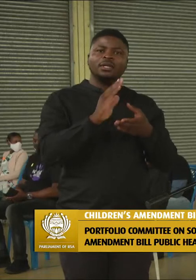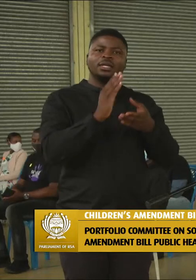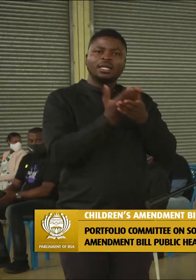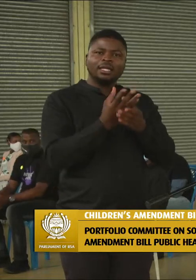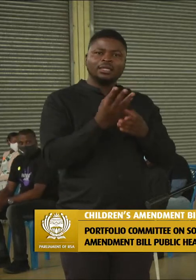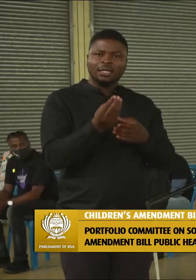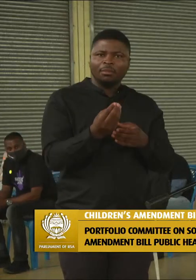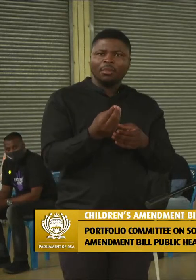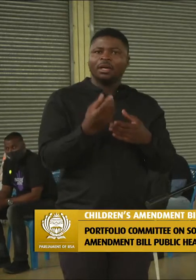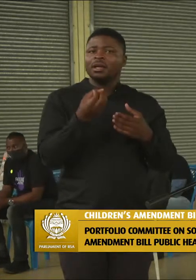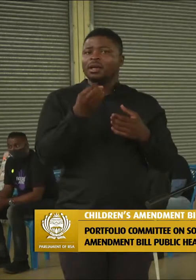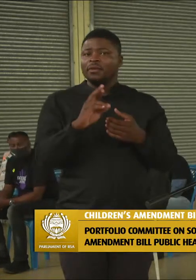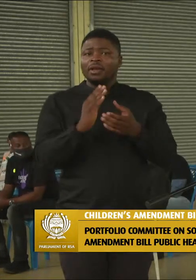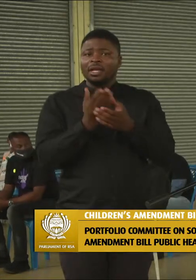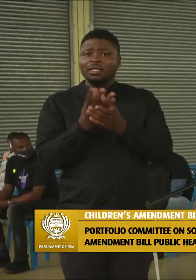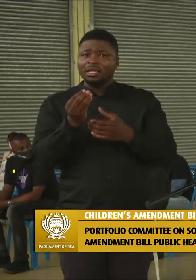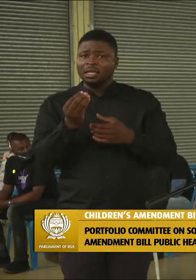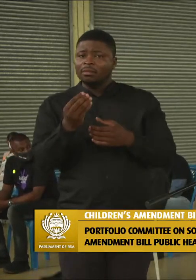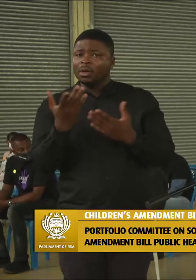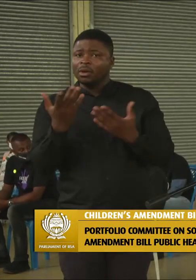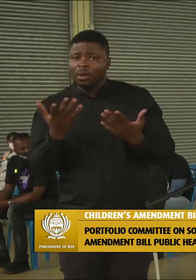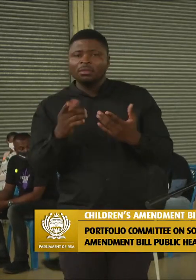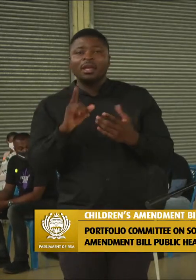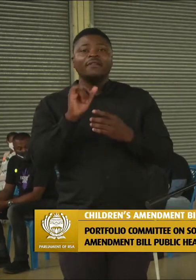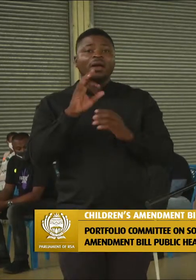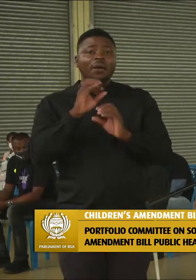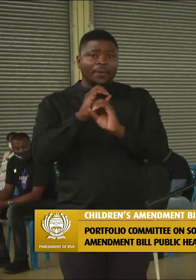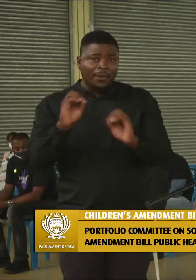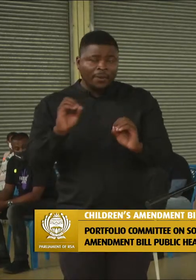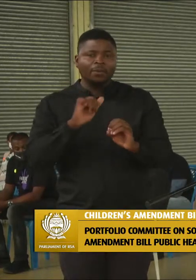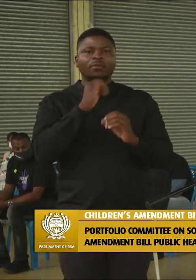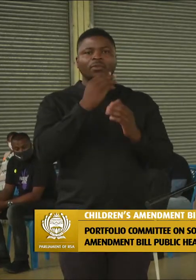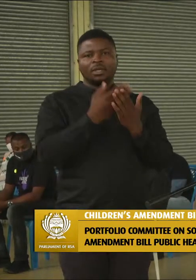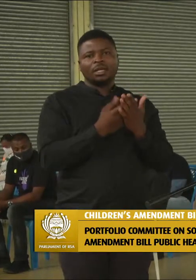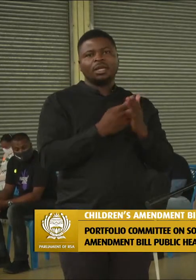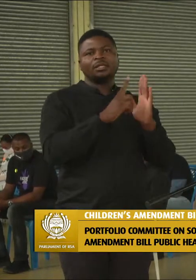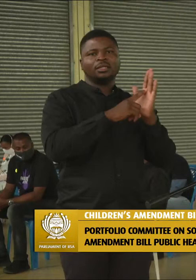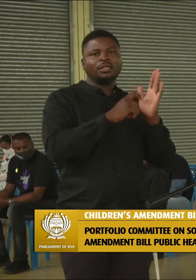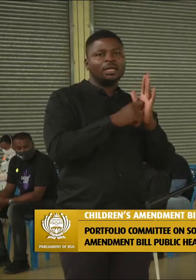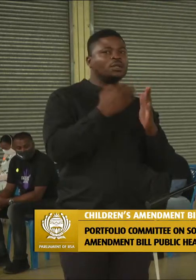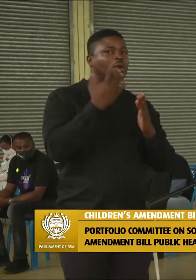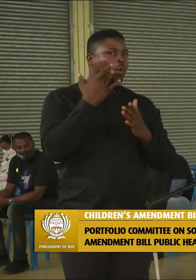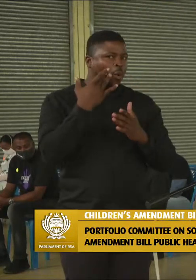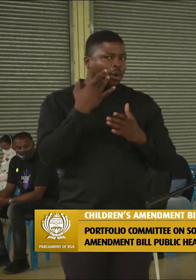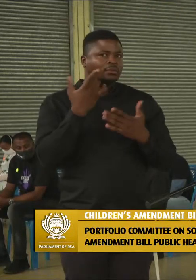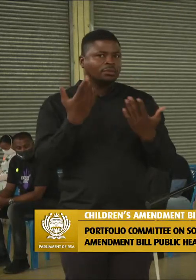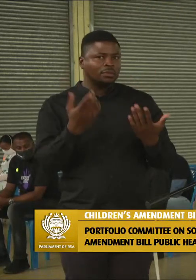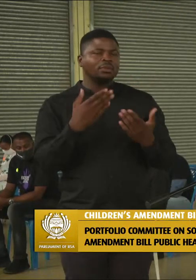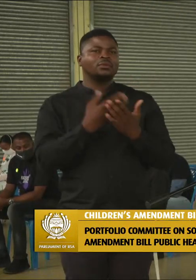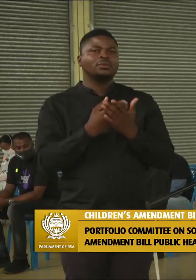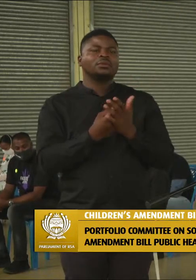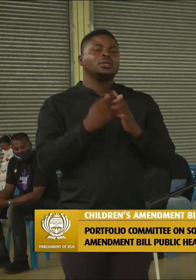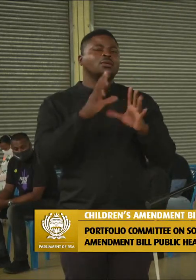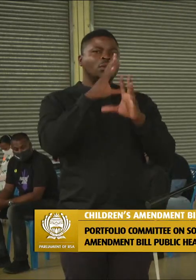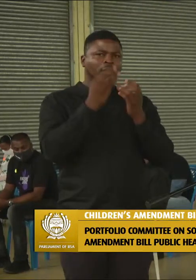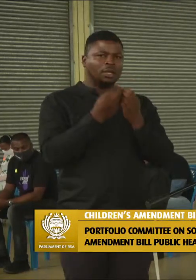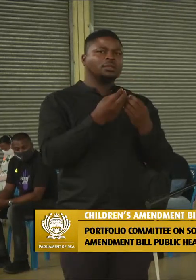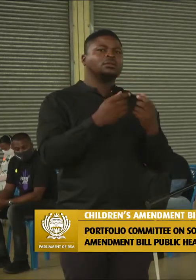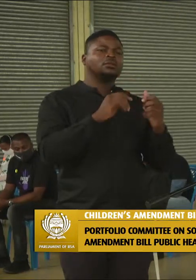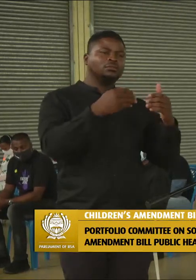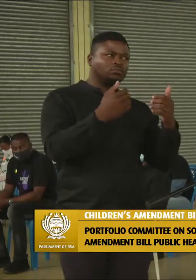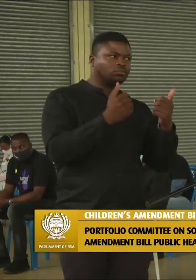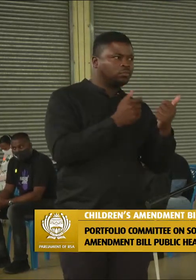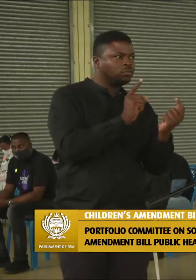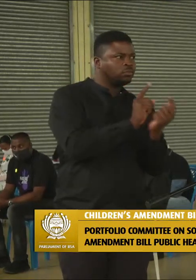ayo case number idate ukuthi wawuvakashele nini lapho ithini isimo. Ngicela nje